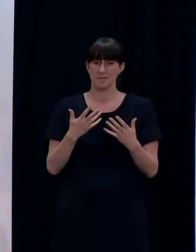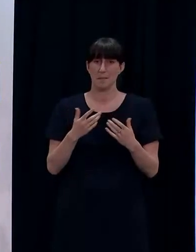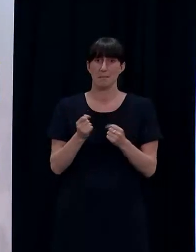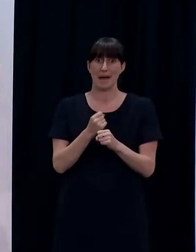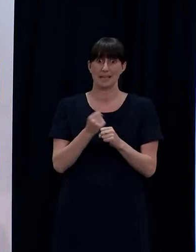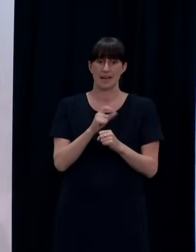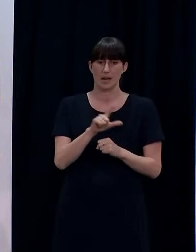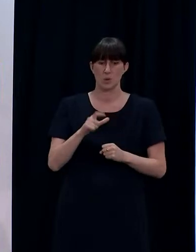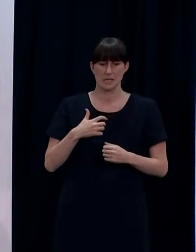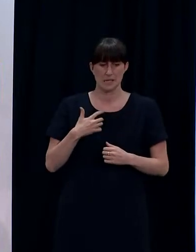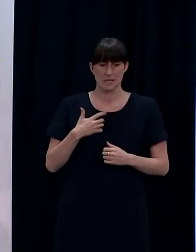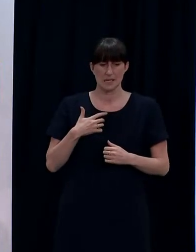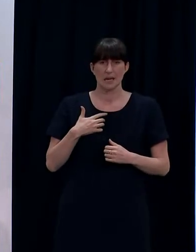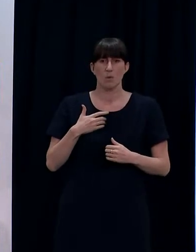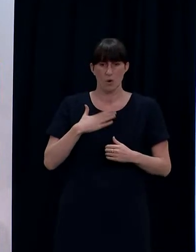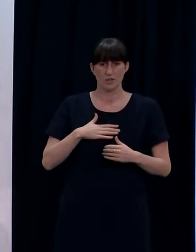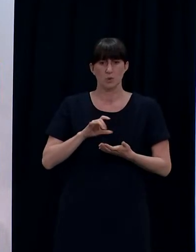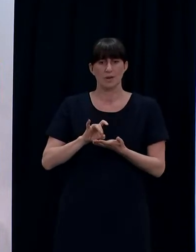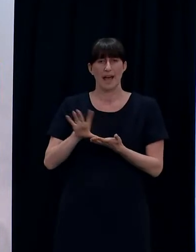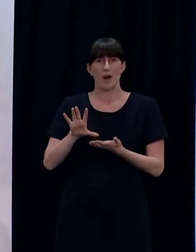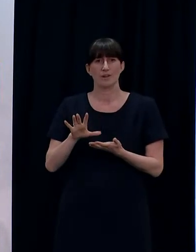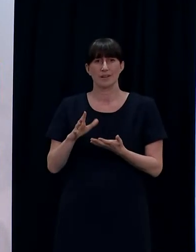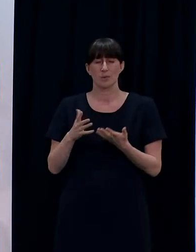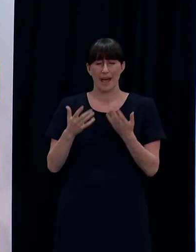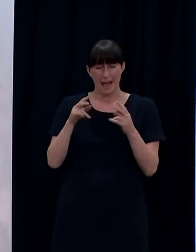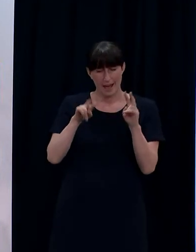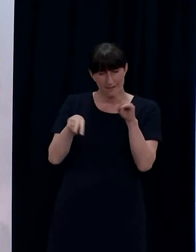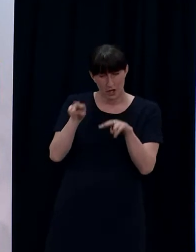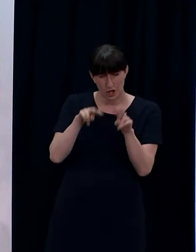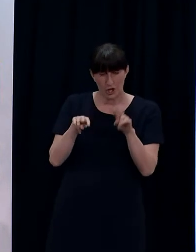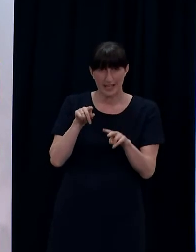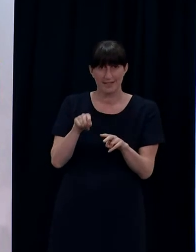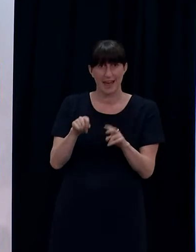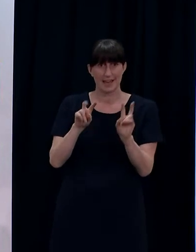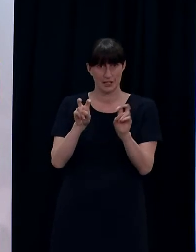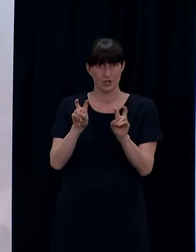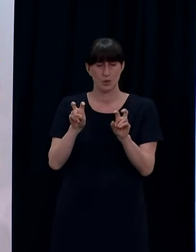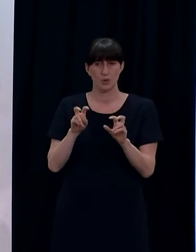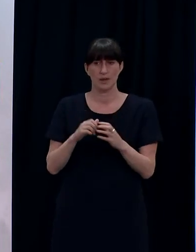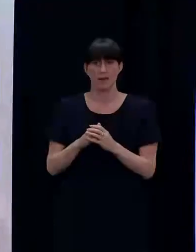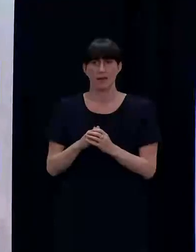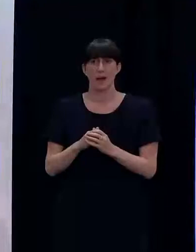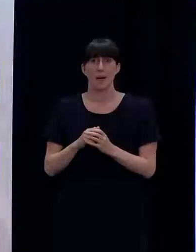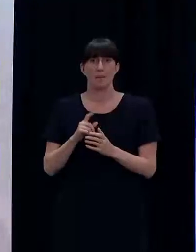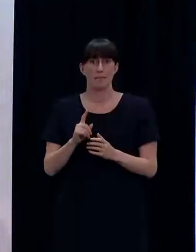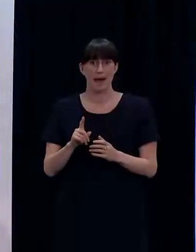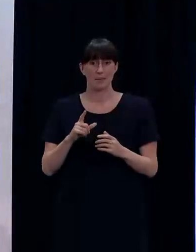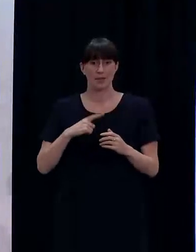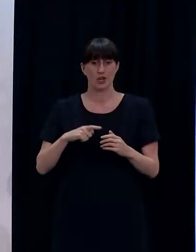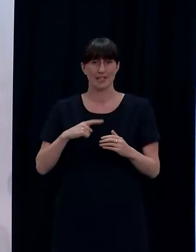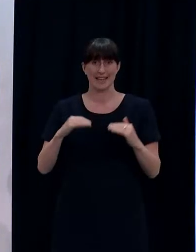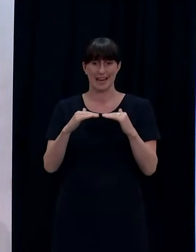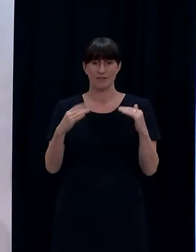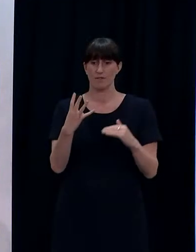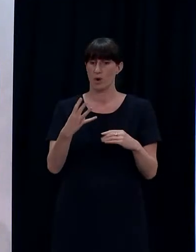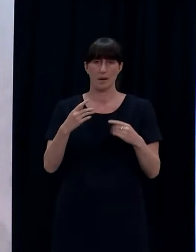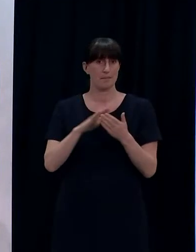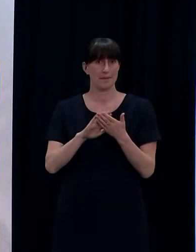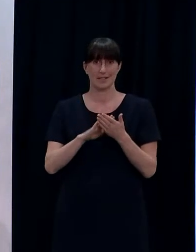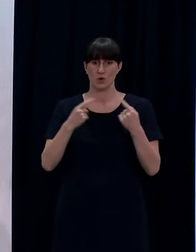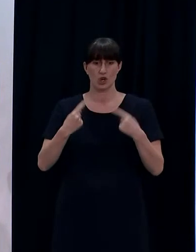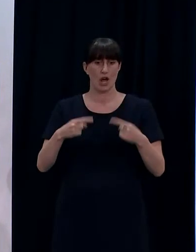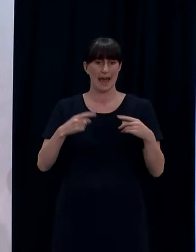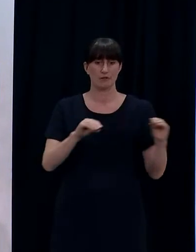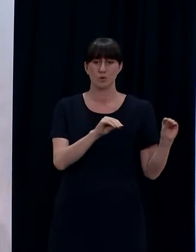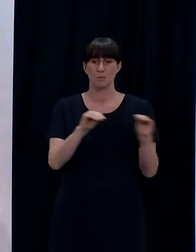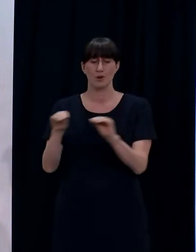assure ourselves of whether or not that's a widespread issue. But alert level 4 movement restrictions mean that the enforcement of an eviction